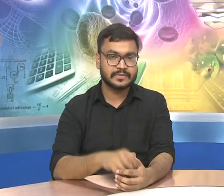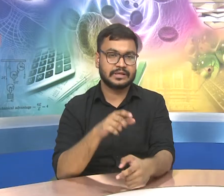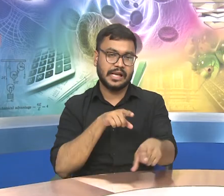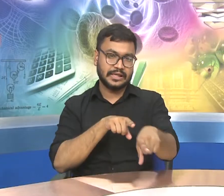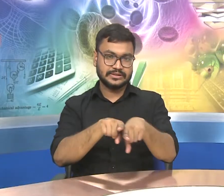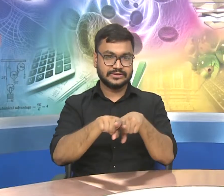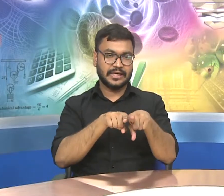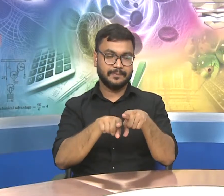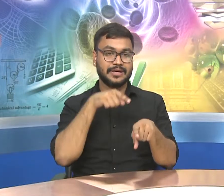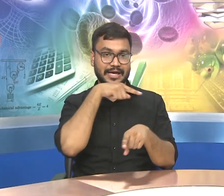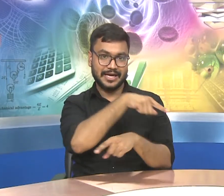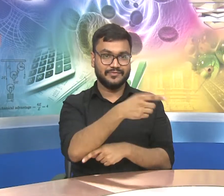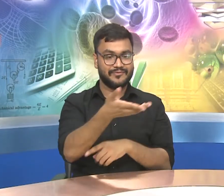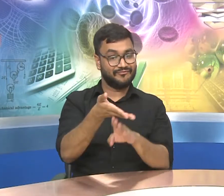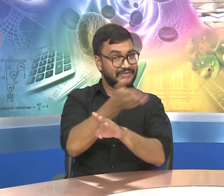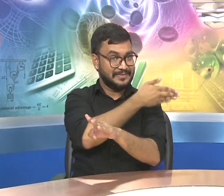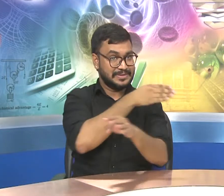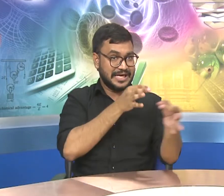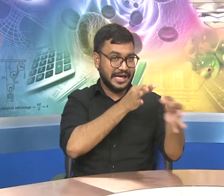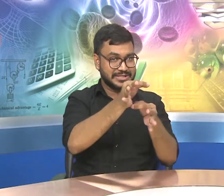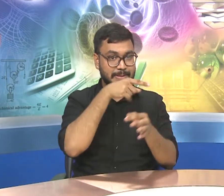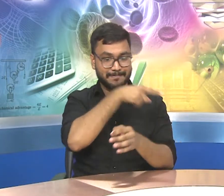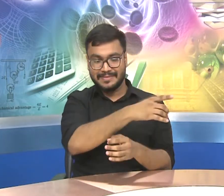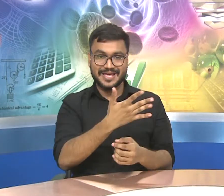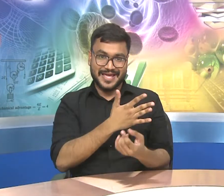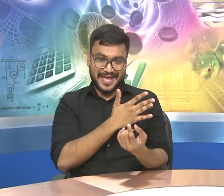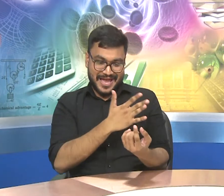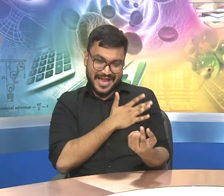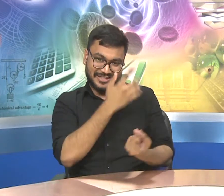For example, dead leaves,